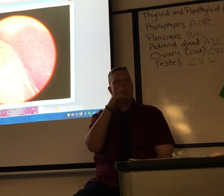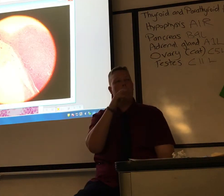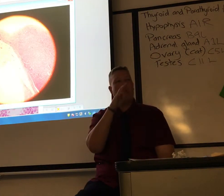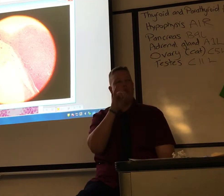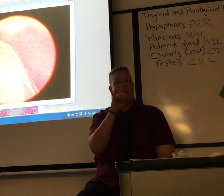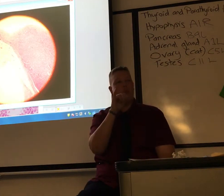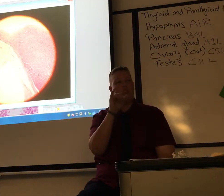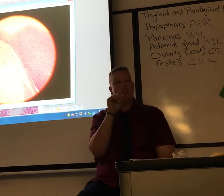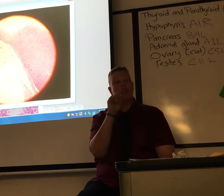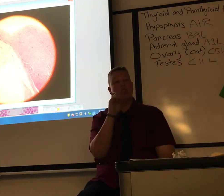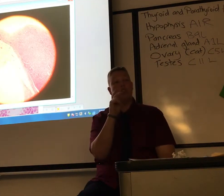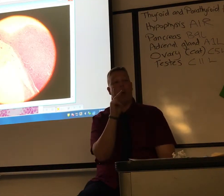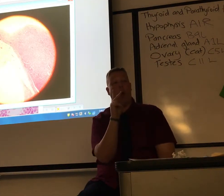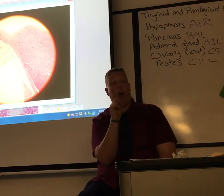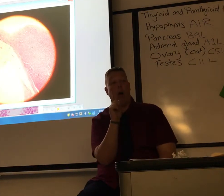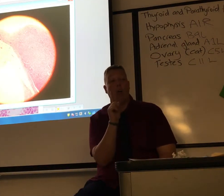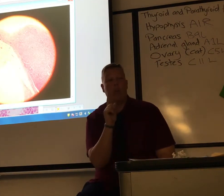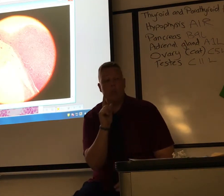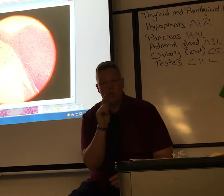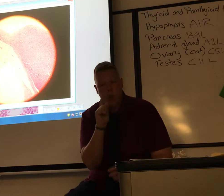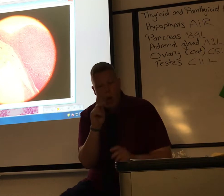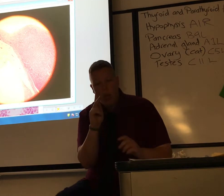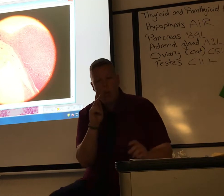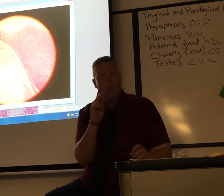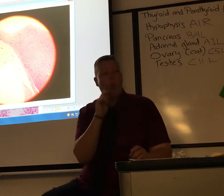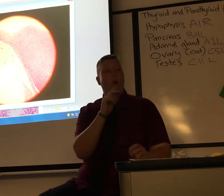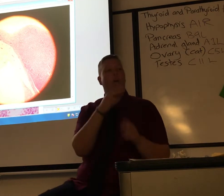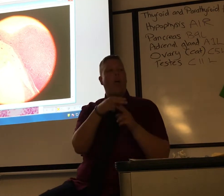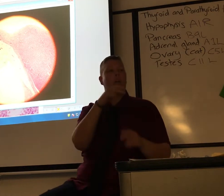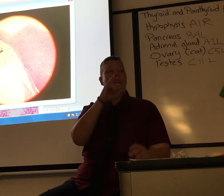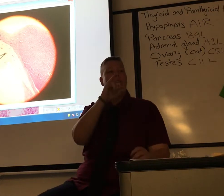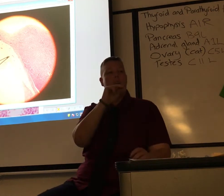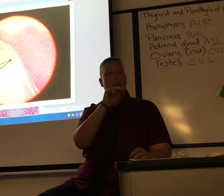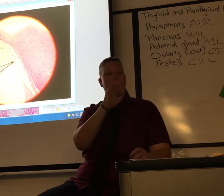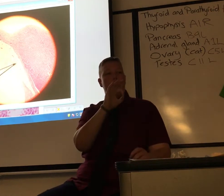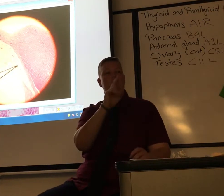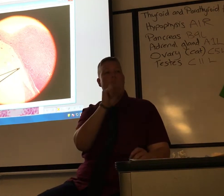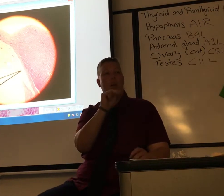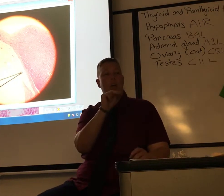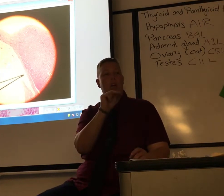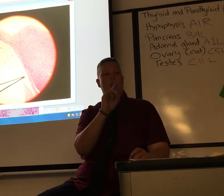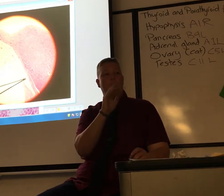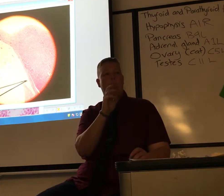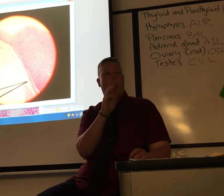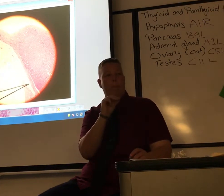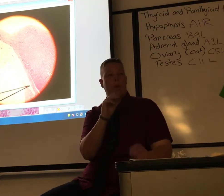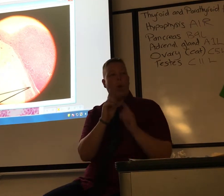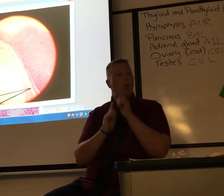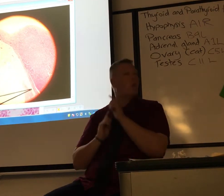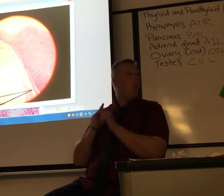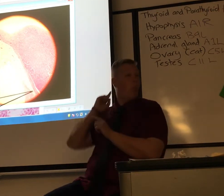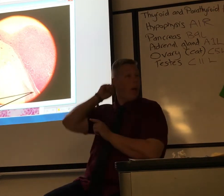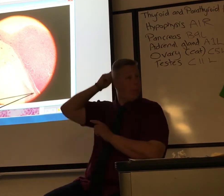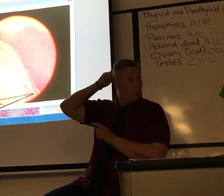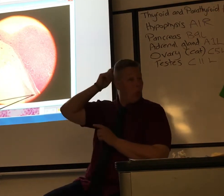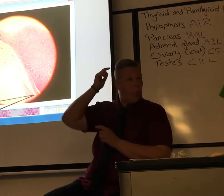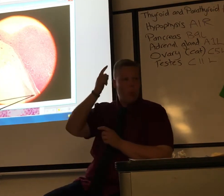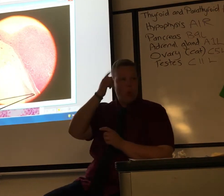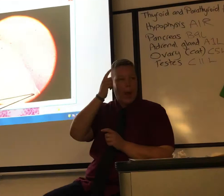Let me point to it. Infundibulum. This comes from the brain. It's supposed to go all the way to the posterior pituitary, but it gets